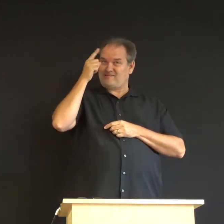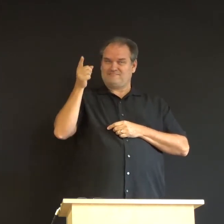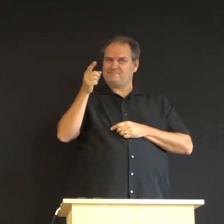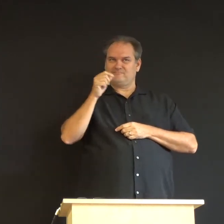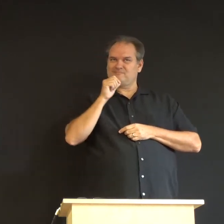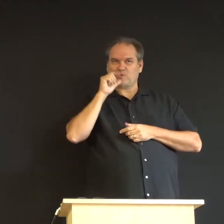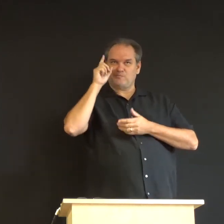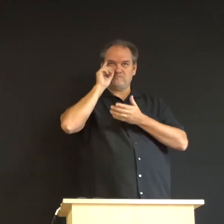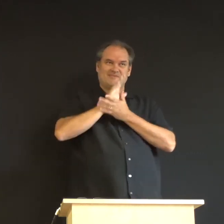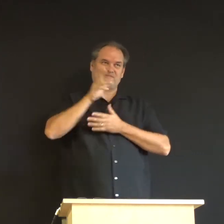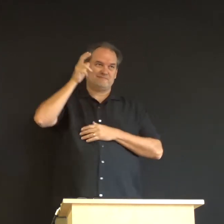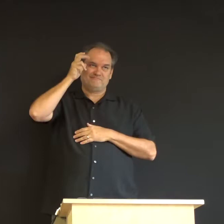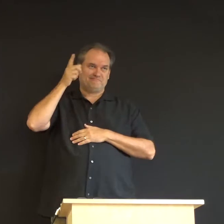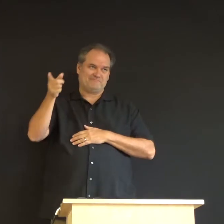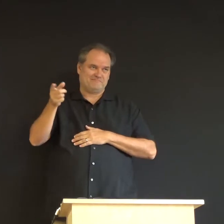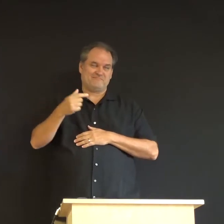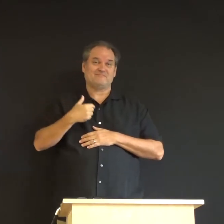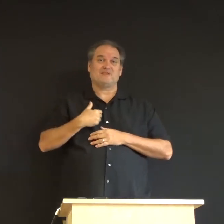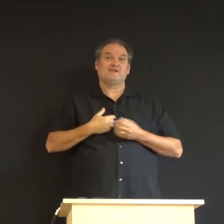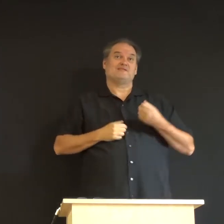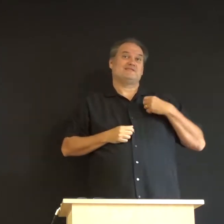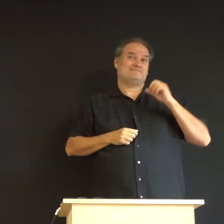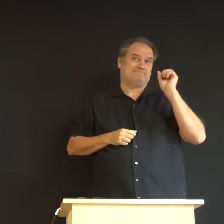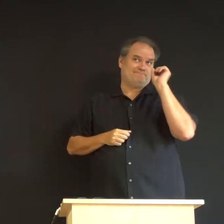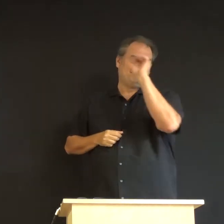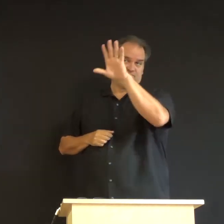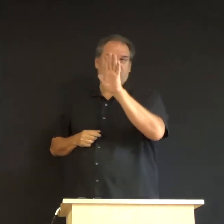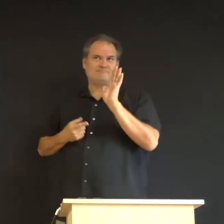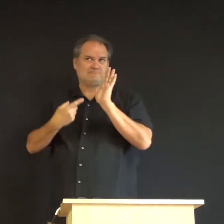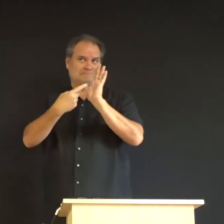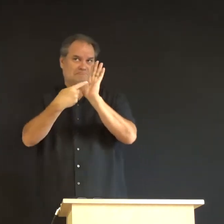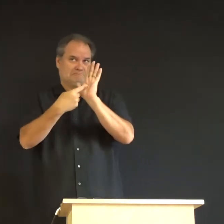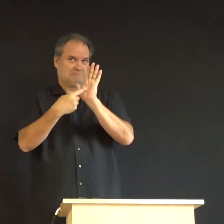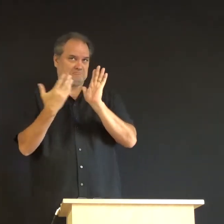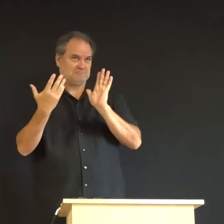my brothers in Christ that don't believe in demons. I shared with him